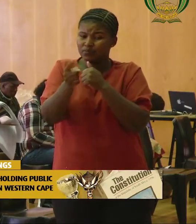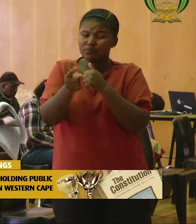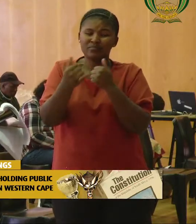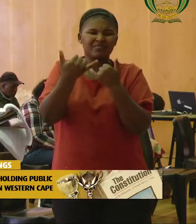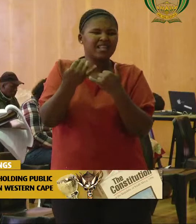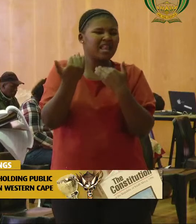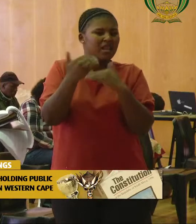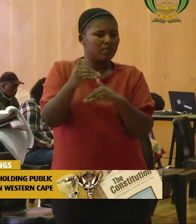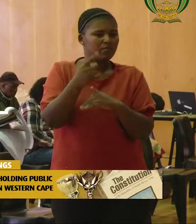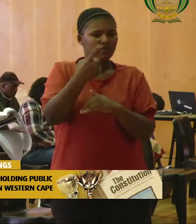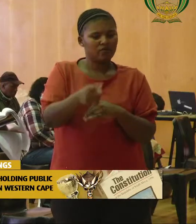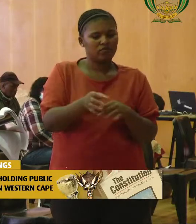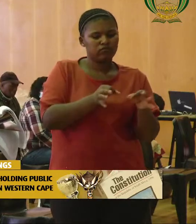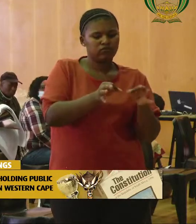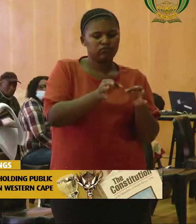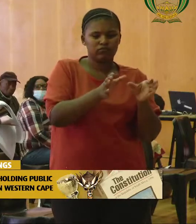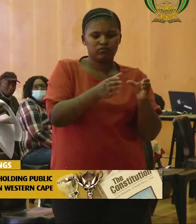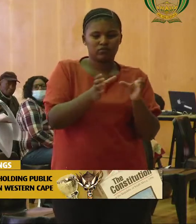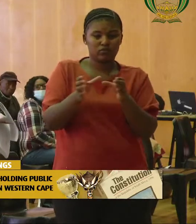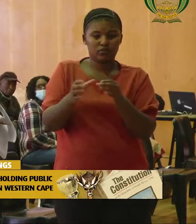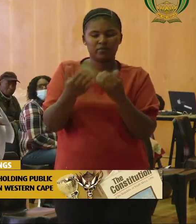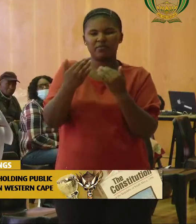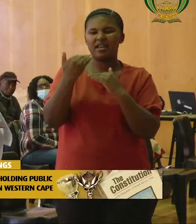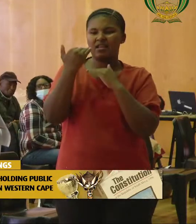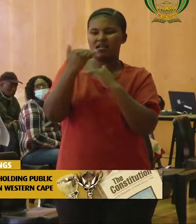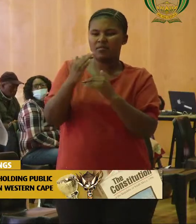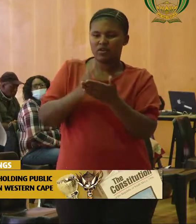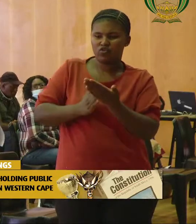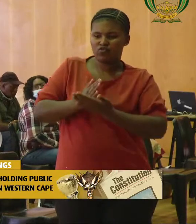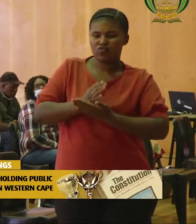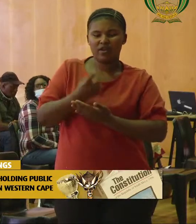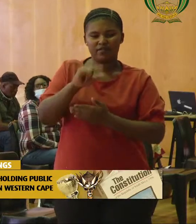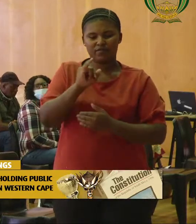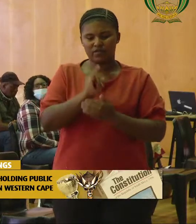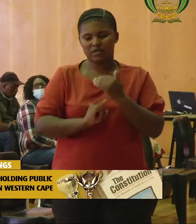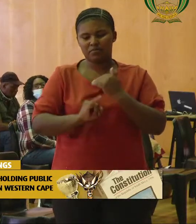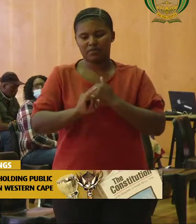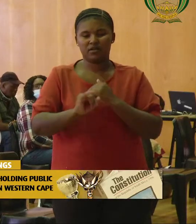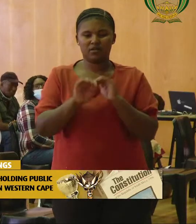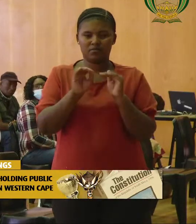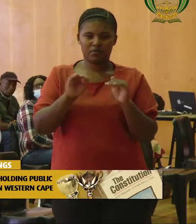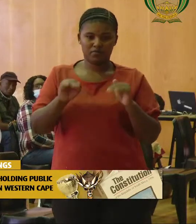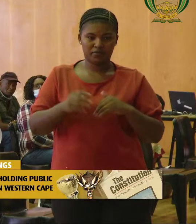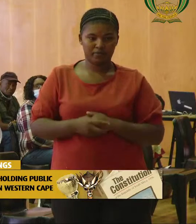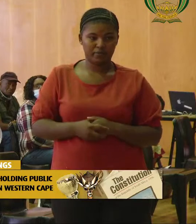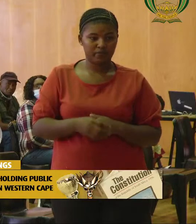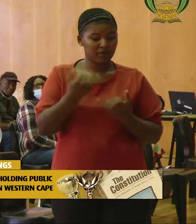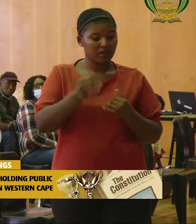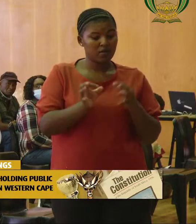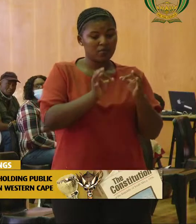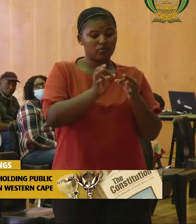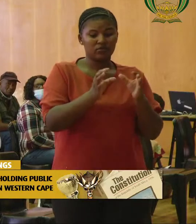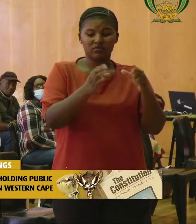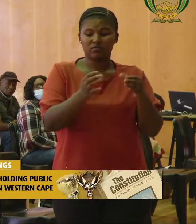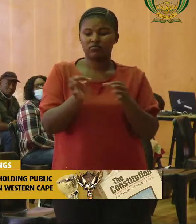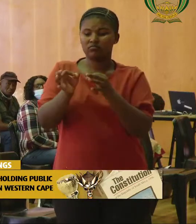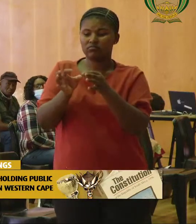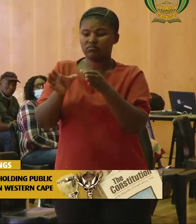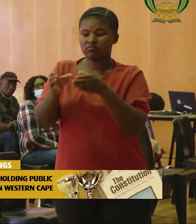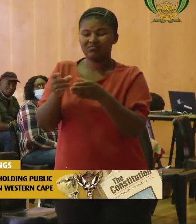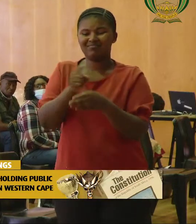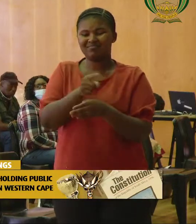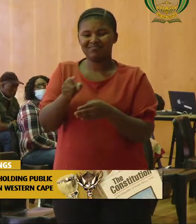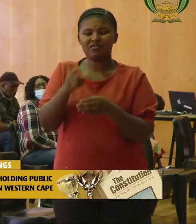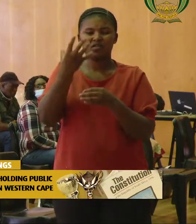reserved for political parties, thereby limiting the rights of independent candidates. Political parties have a distinct advantage that